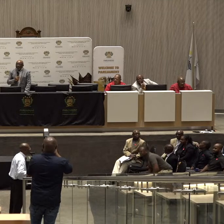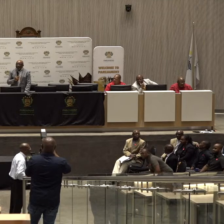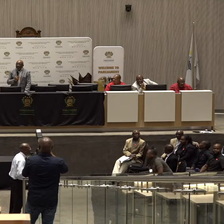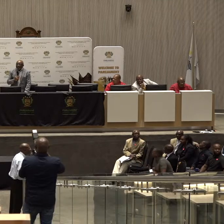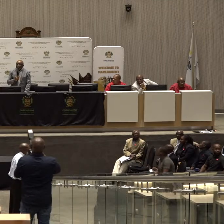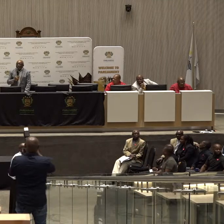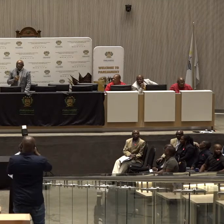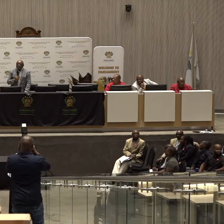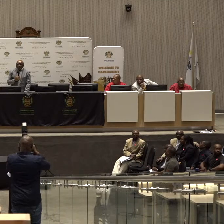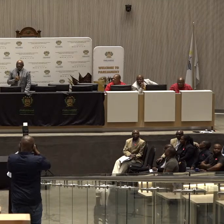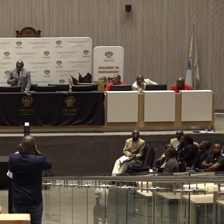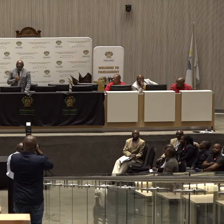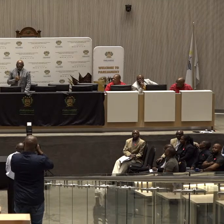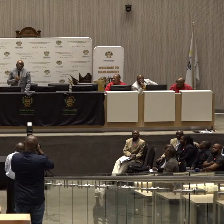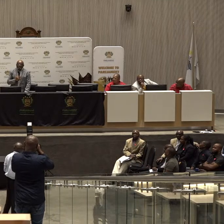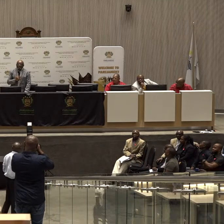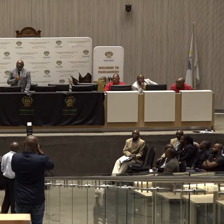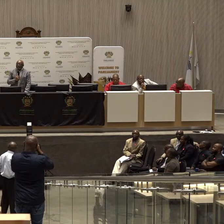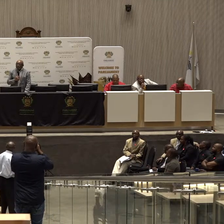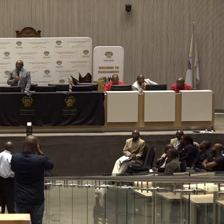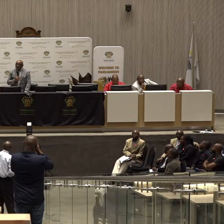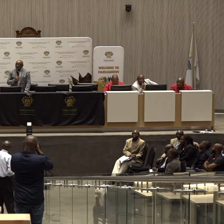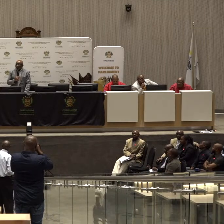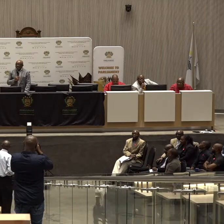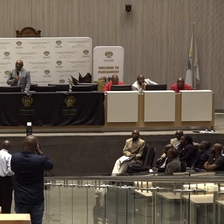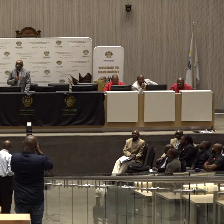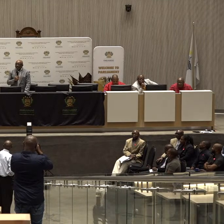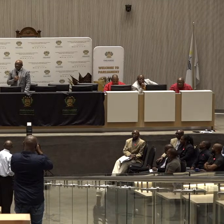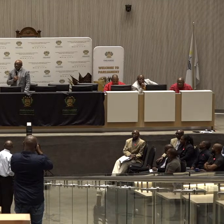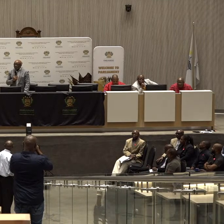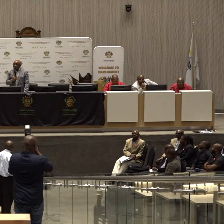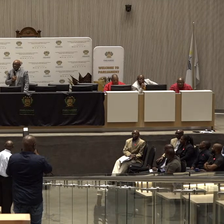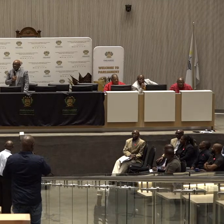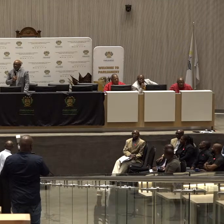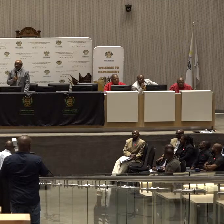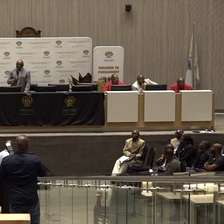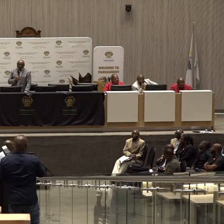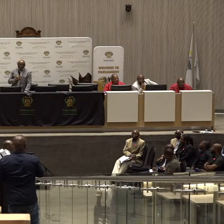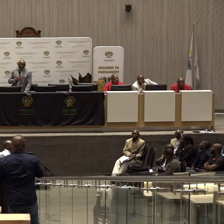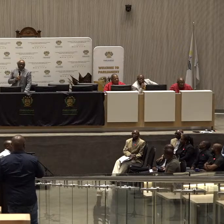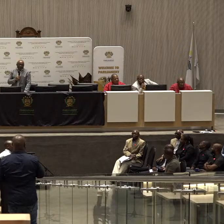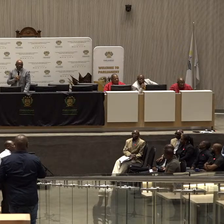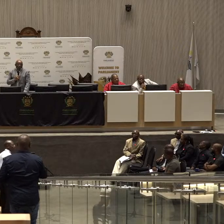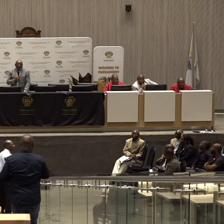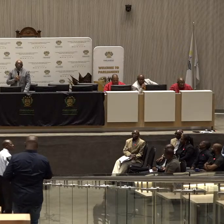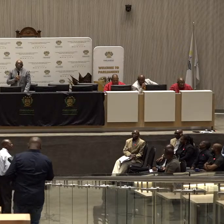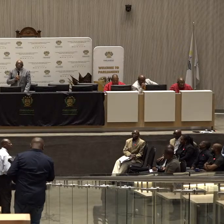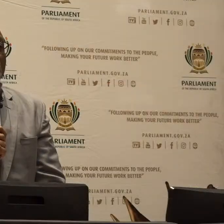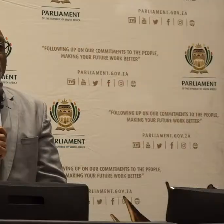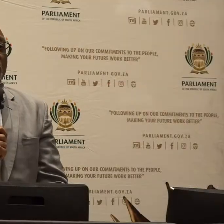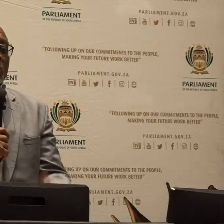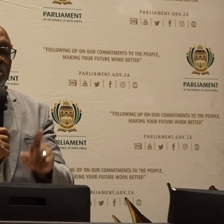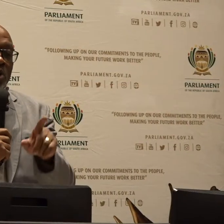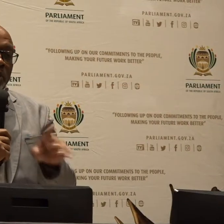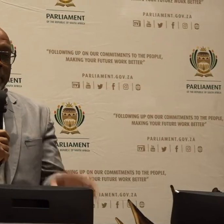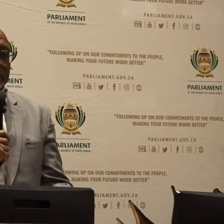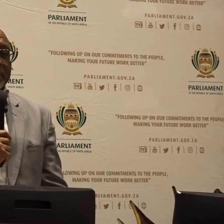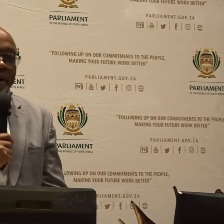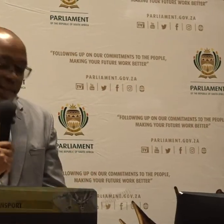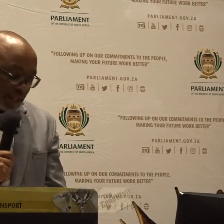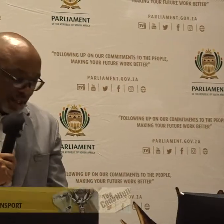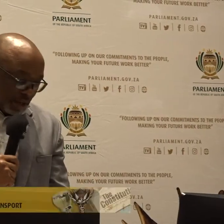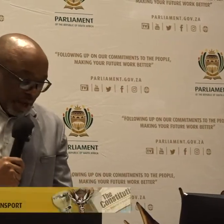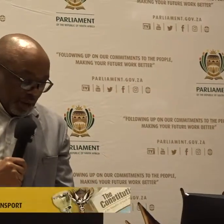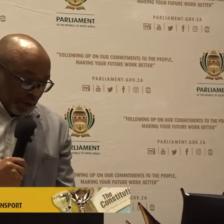okay that was not interpretation I'm sure it was just trying to throw something through the backdoor so don't